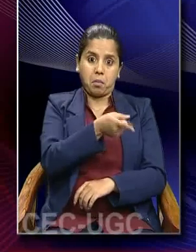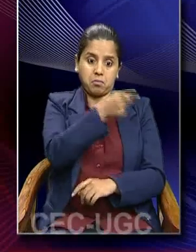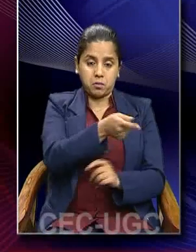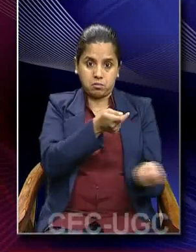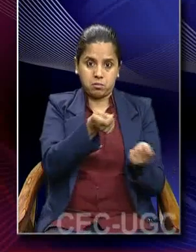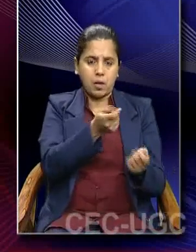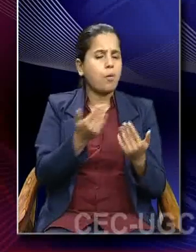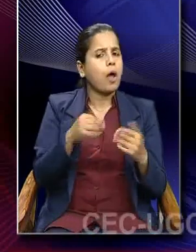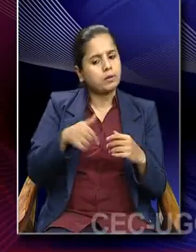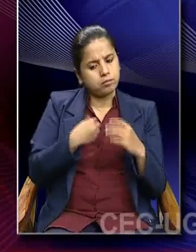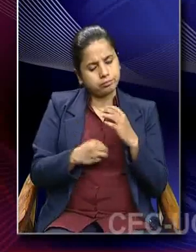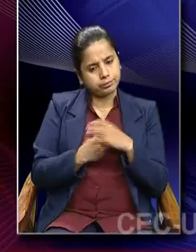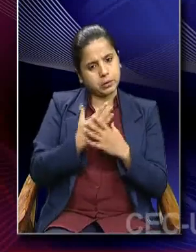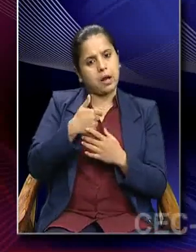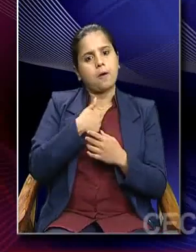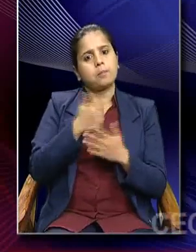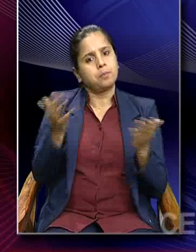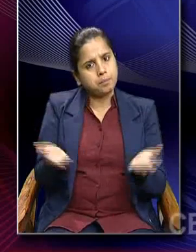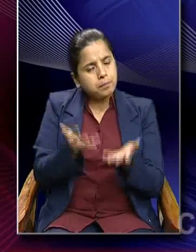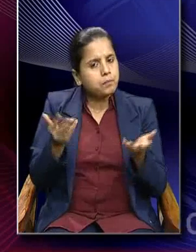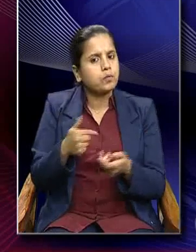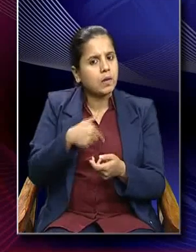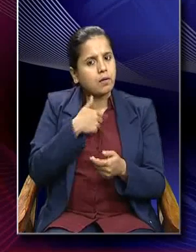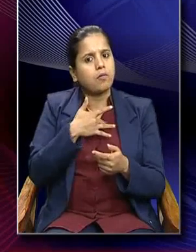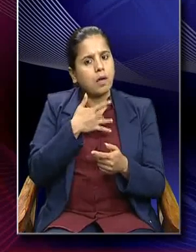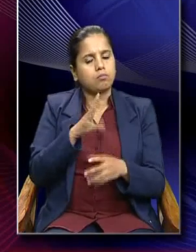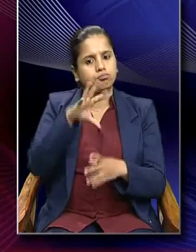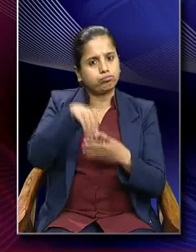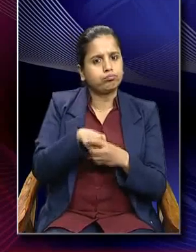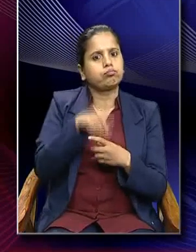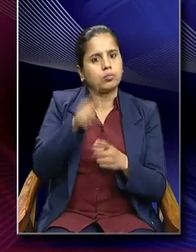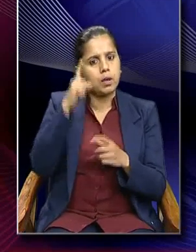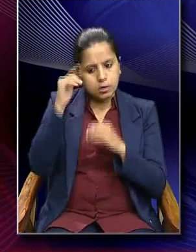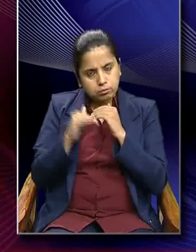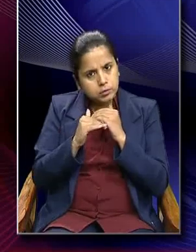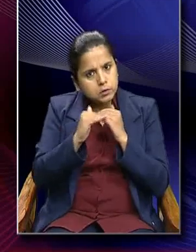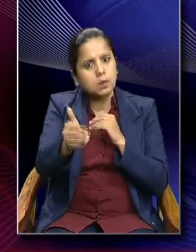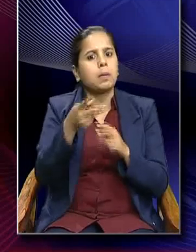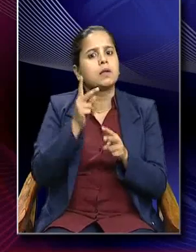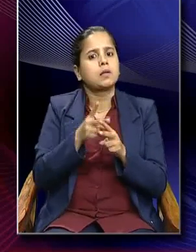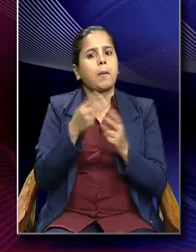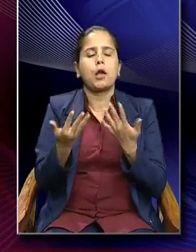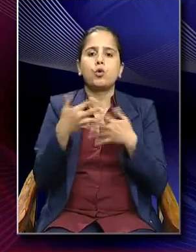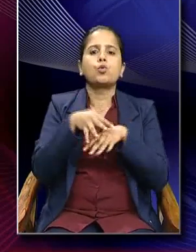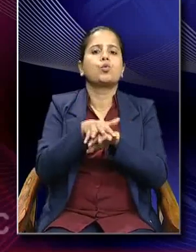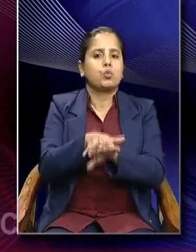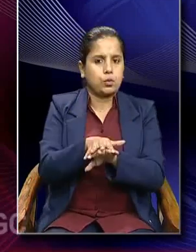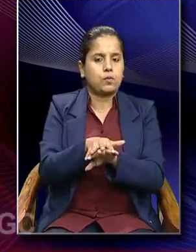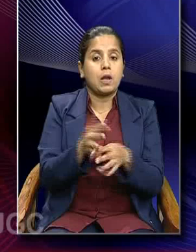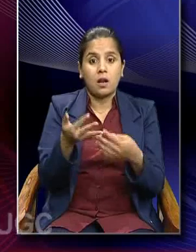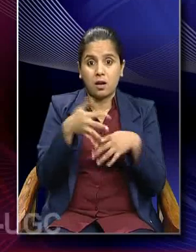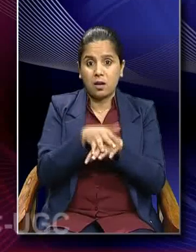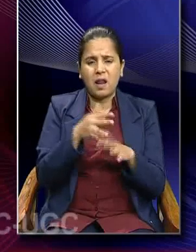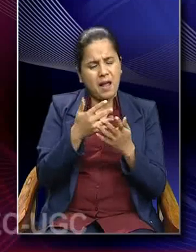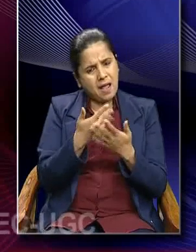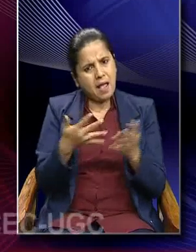within. Concept of promoting and incorporating the sustainable and inclusivity in